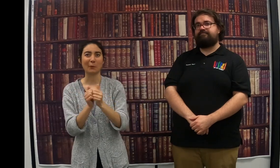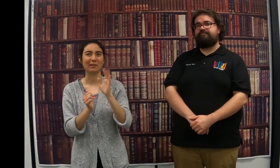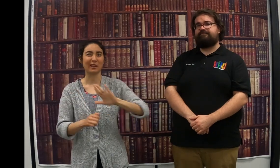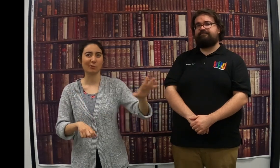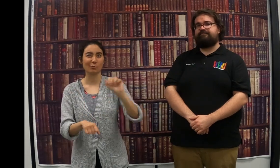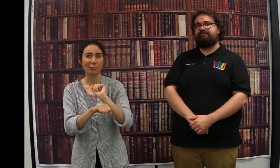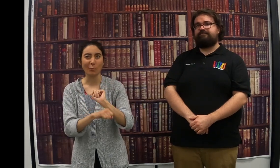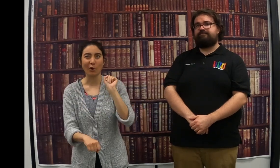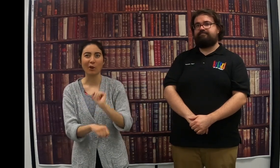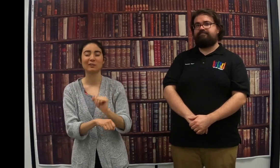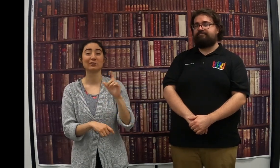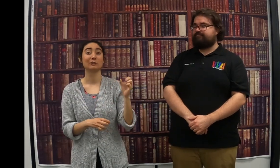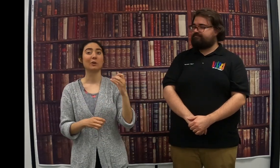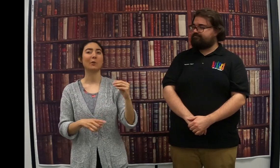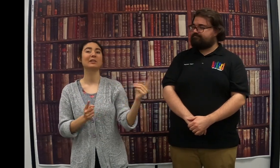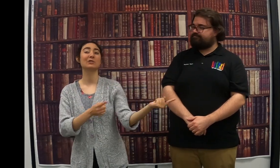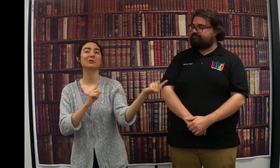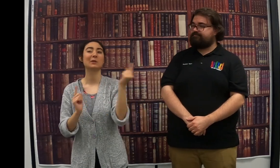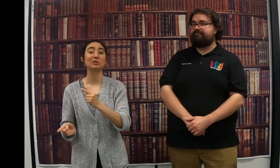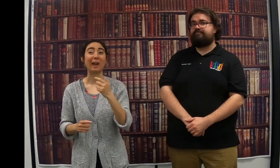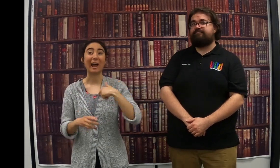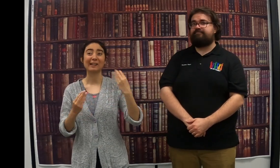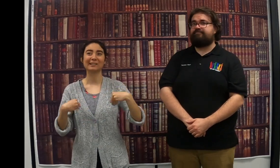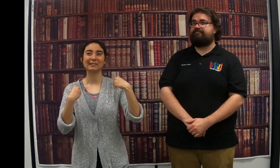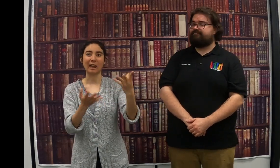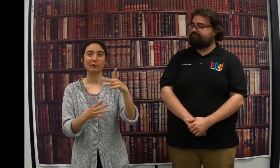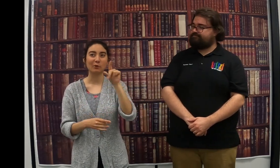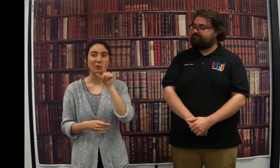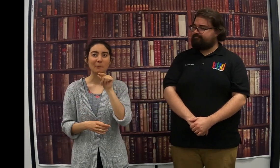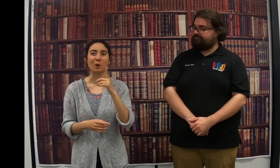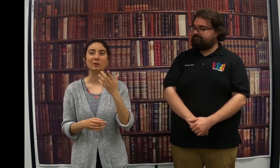so in return, I gave the crow berries from our garden.